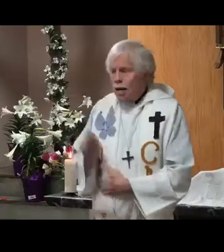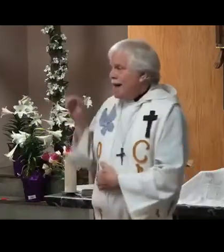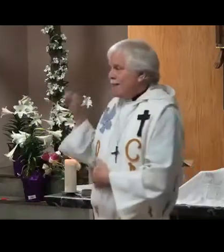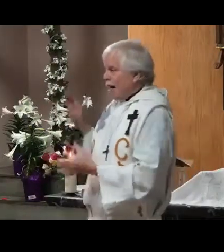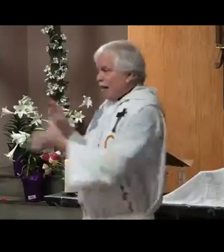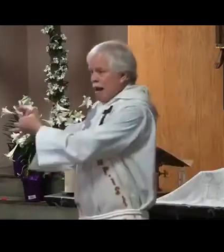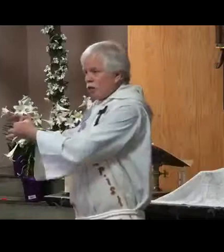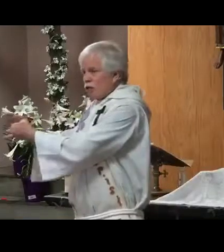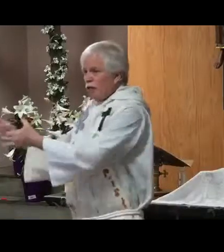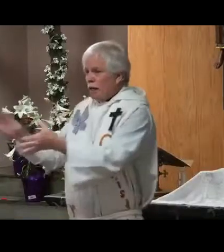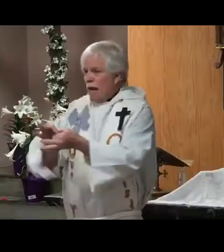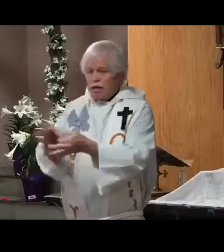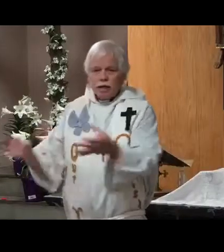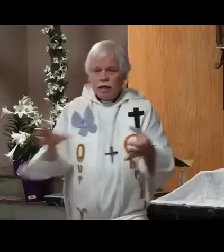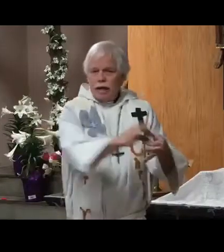see, that